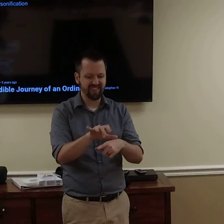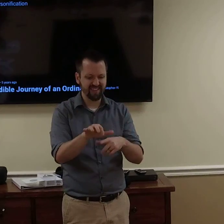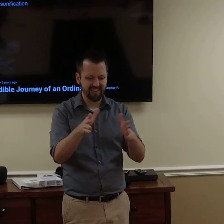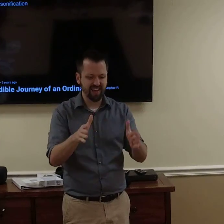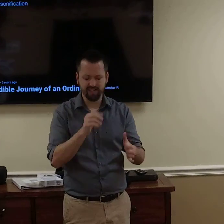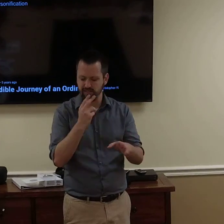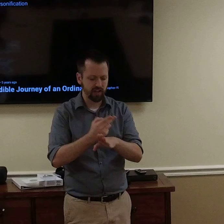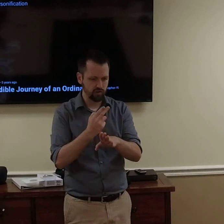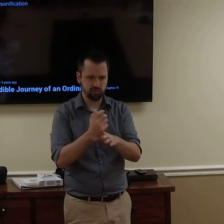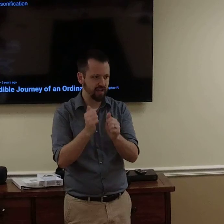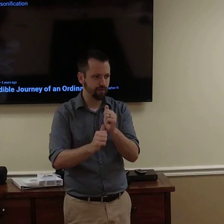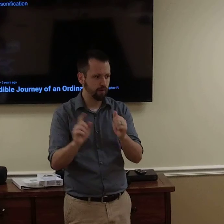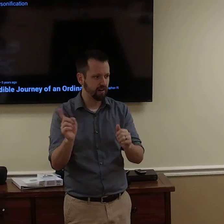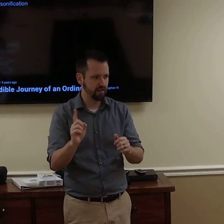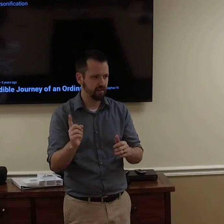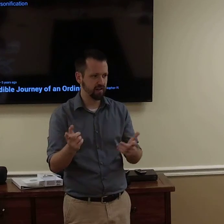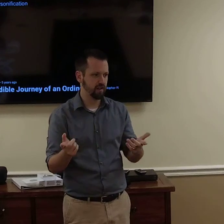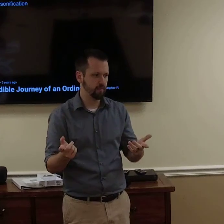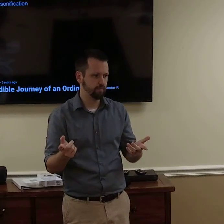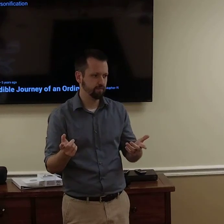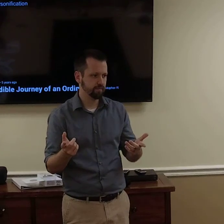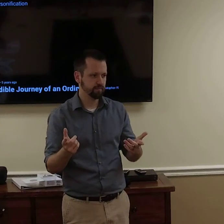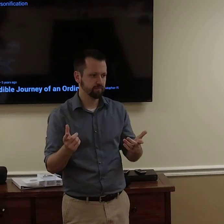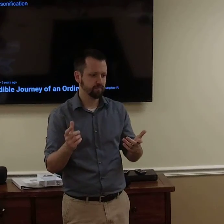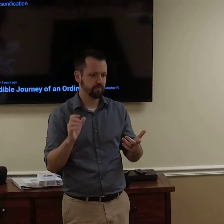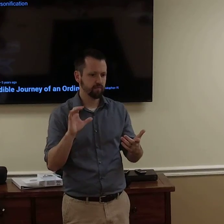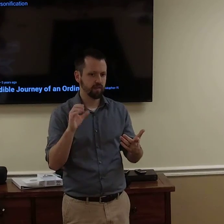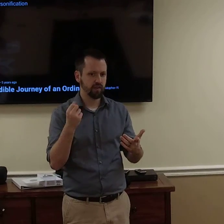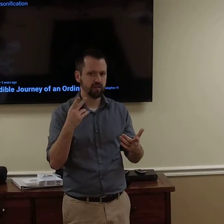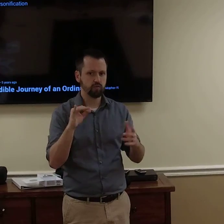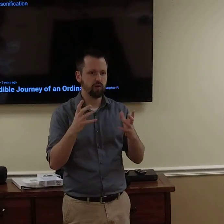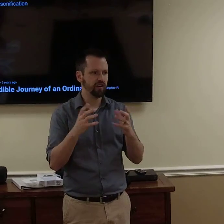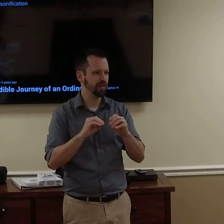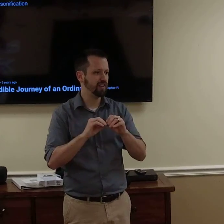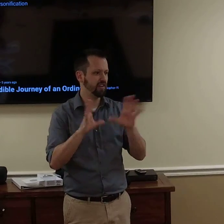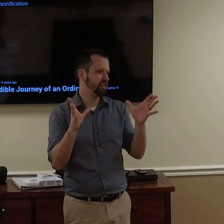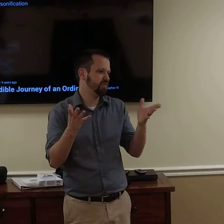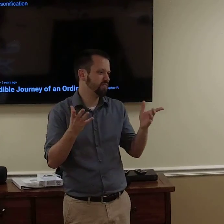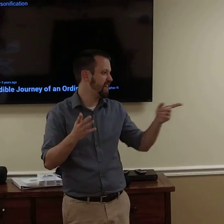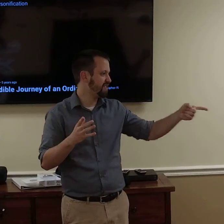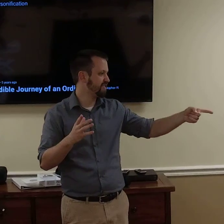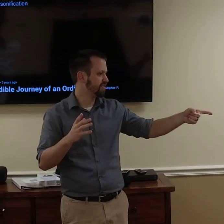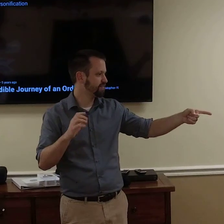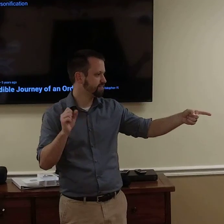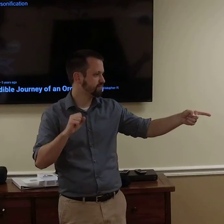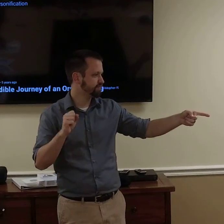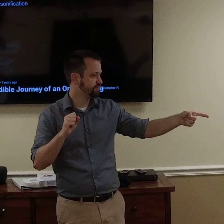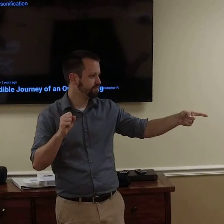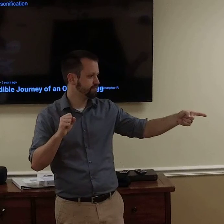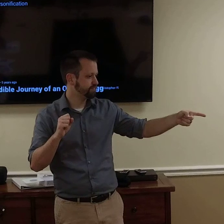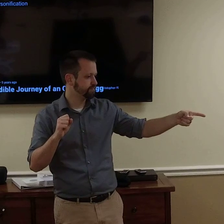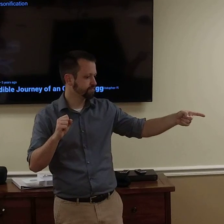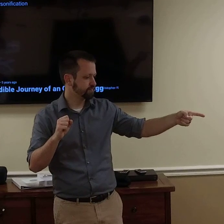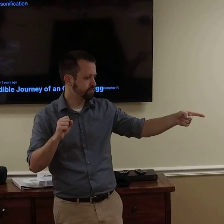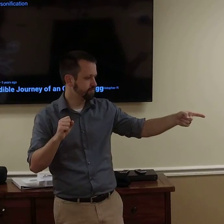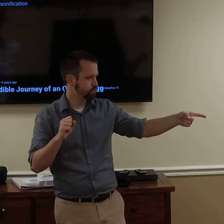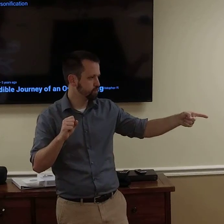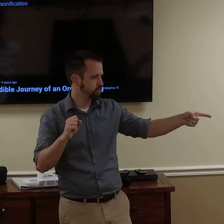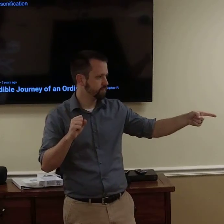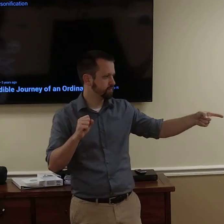this sign is not used everywhere. So he just wanted to be clear. Yes. I kind of